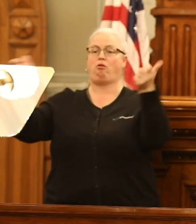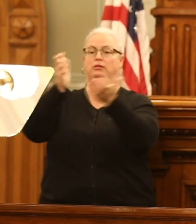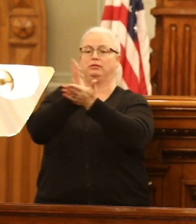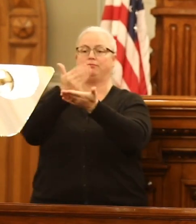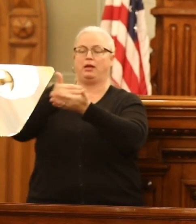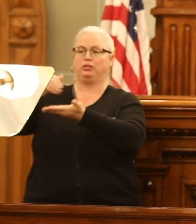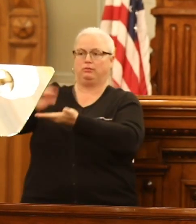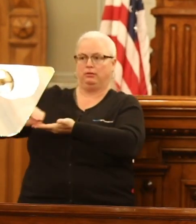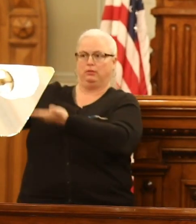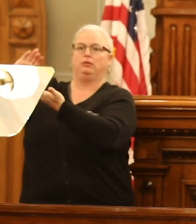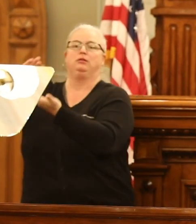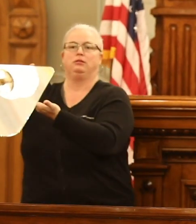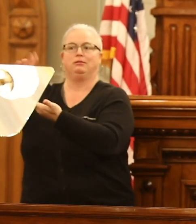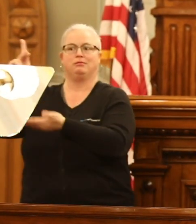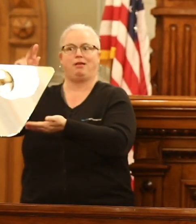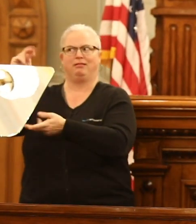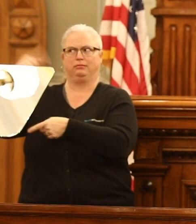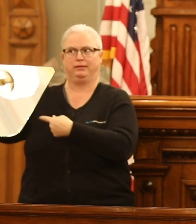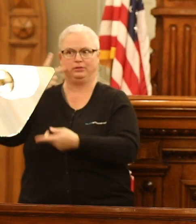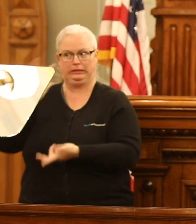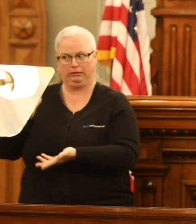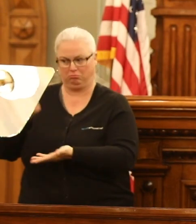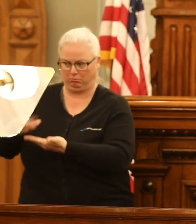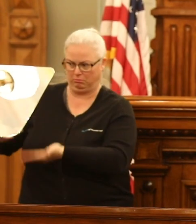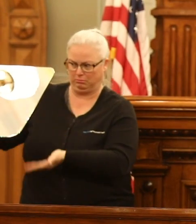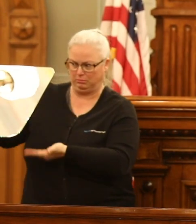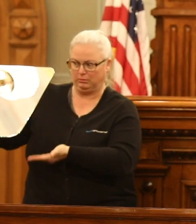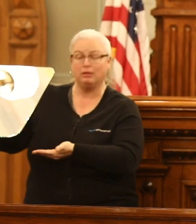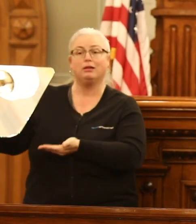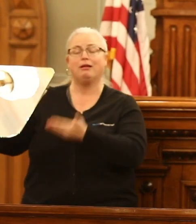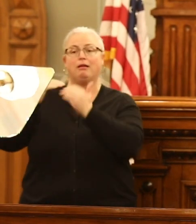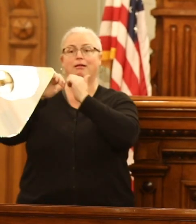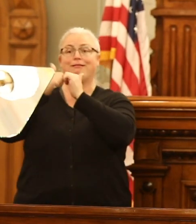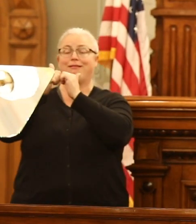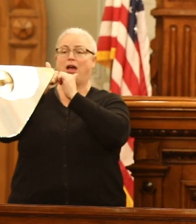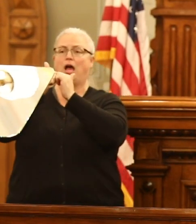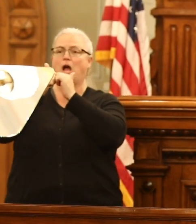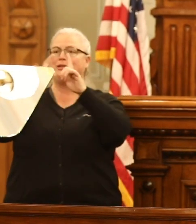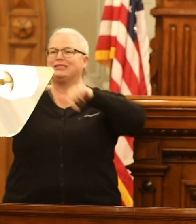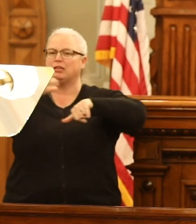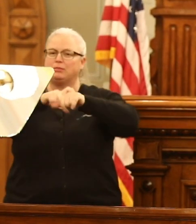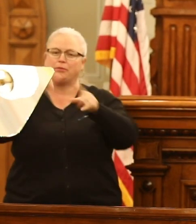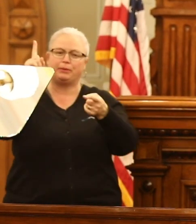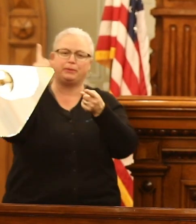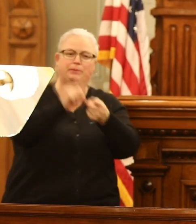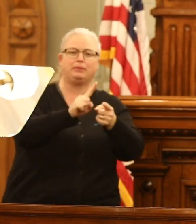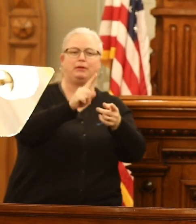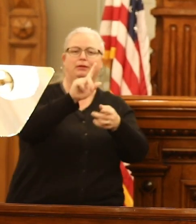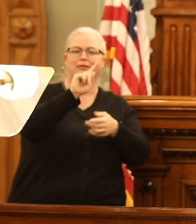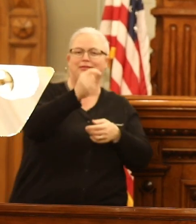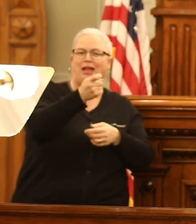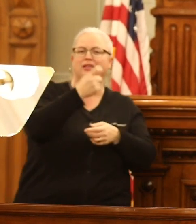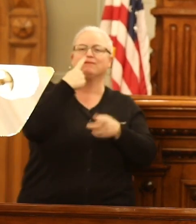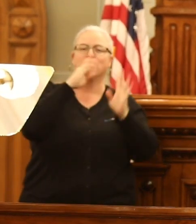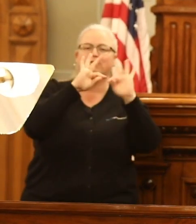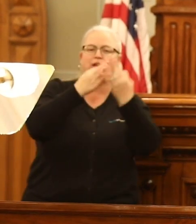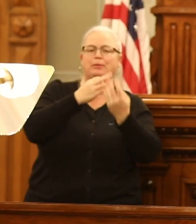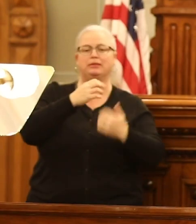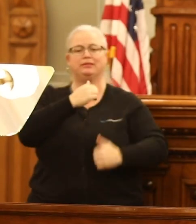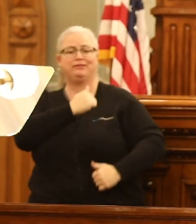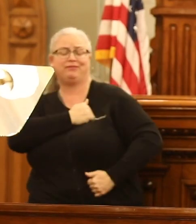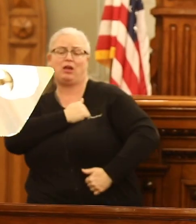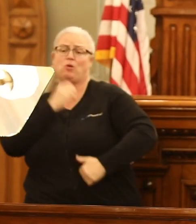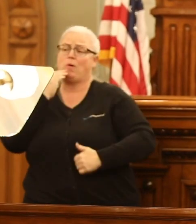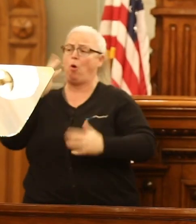budget surplus Kansas has ever seen. And we did it all while cutting taxes for families, for veterans, for